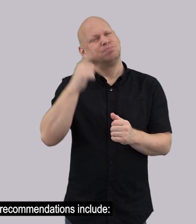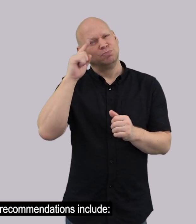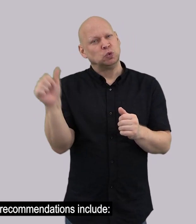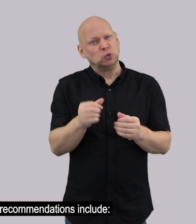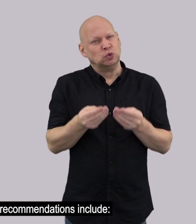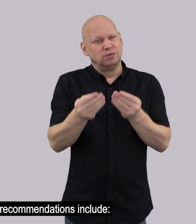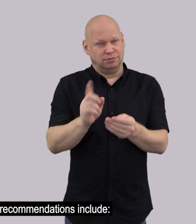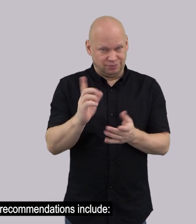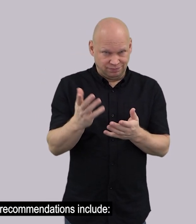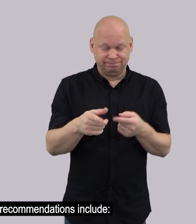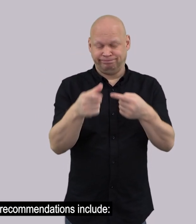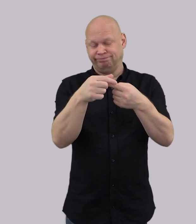Our recommendations include: